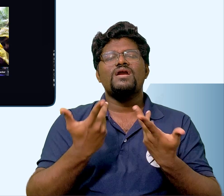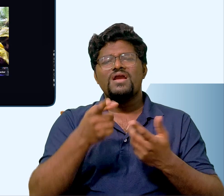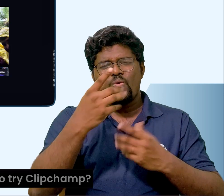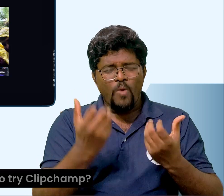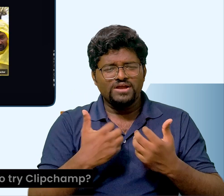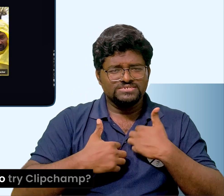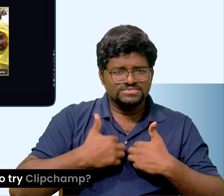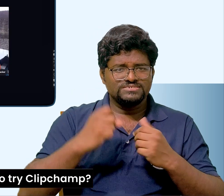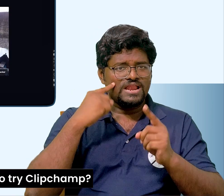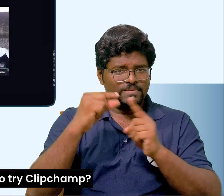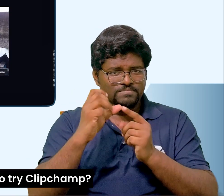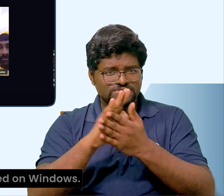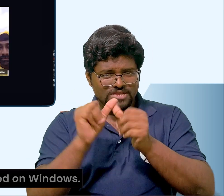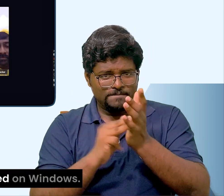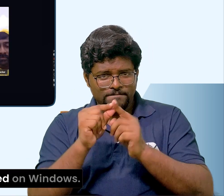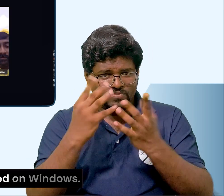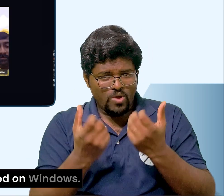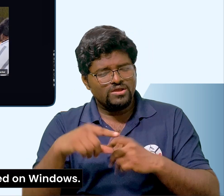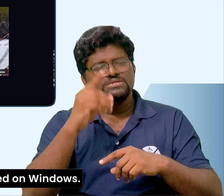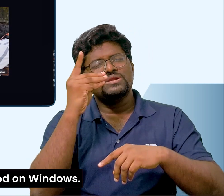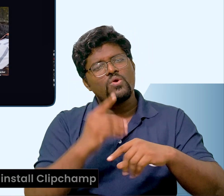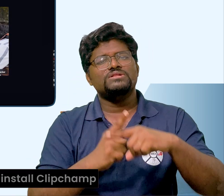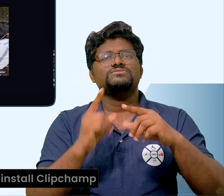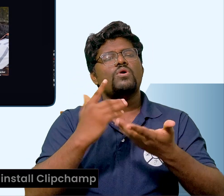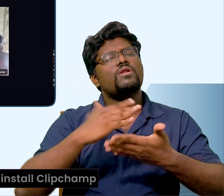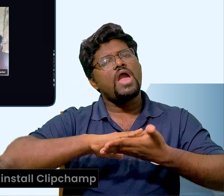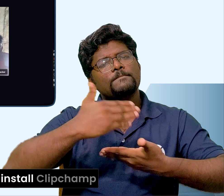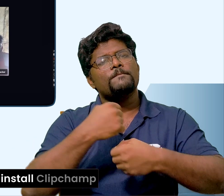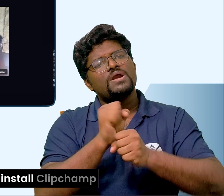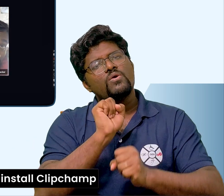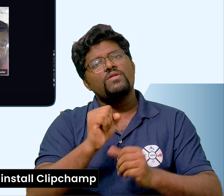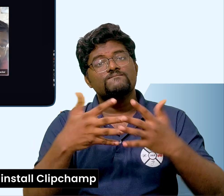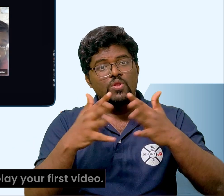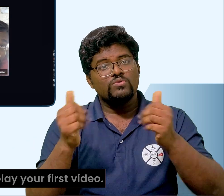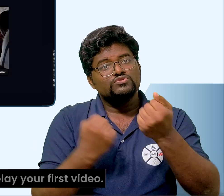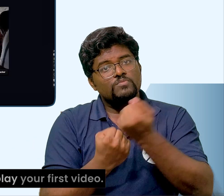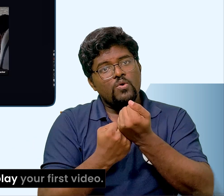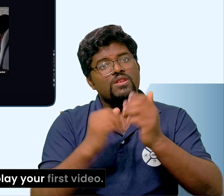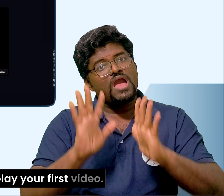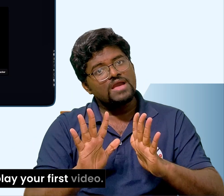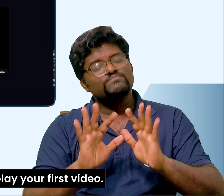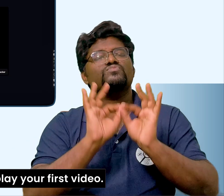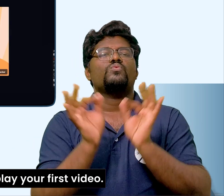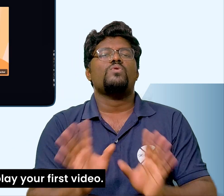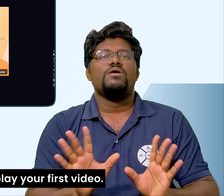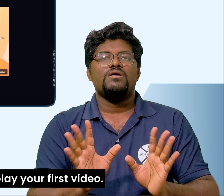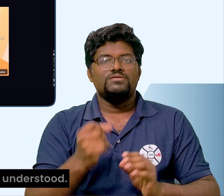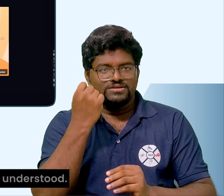Do you want to try Clipchamp? It's supported on Windows. Download and install Clipchamp, then open and play your first video. Hope